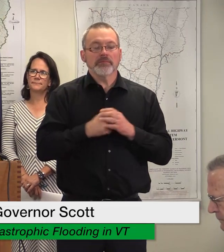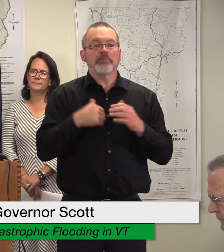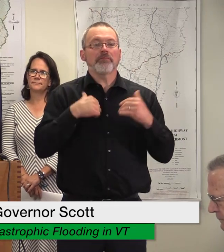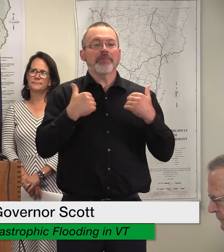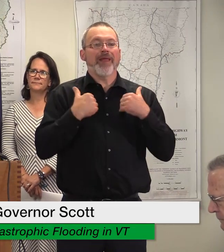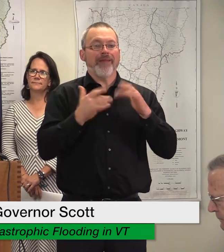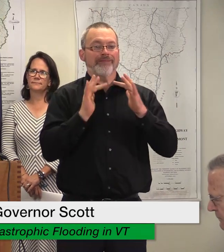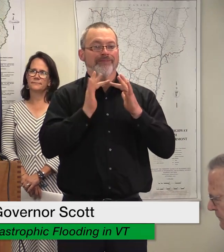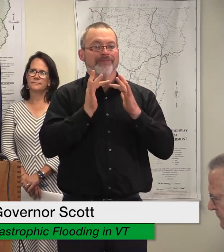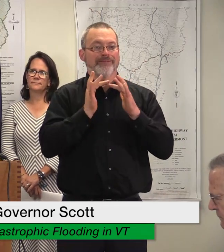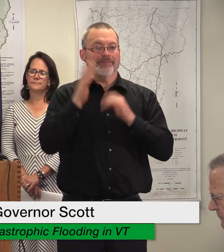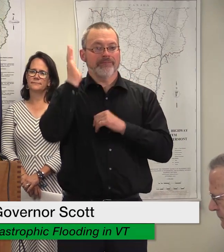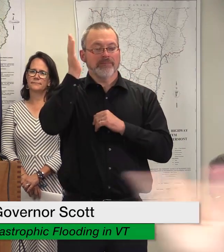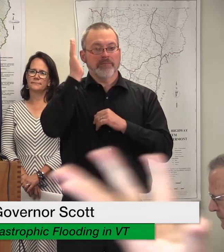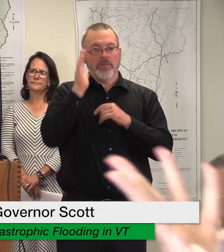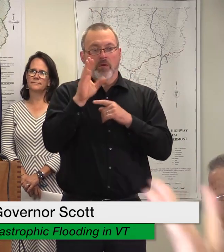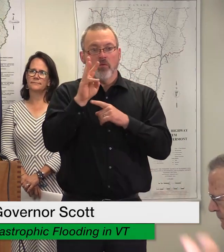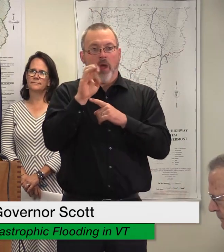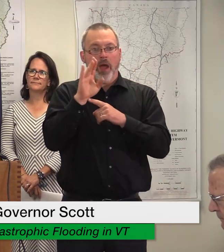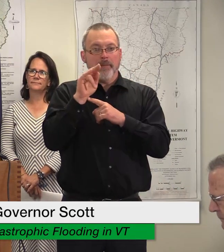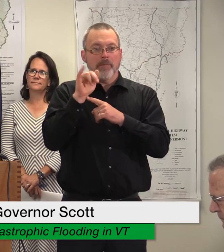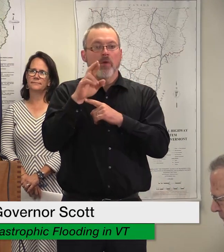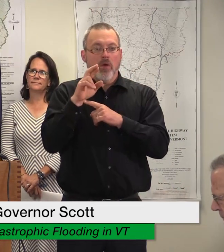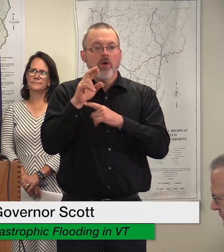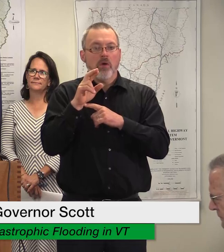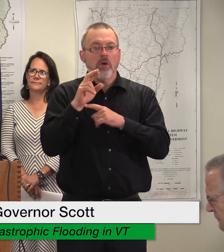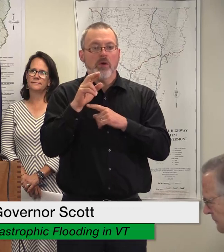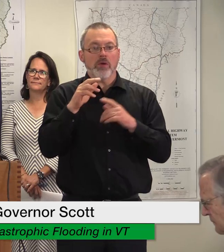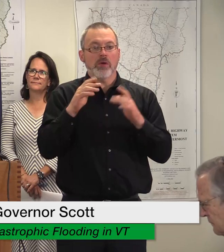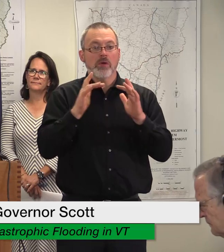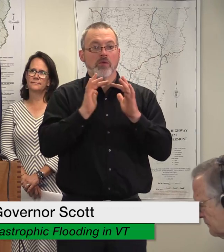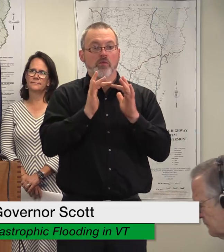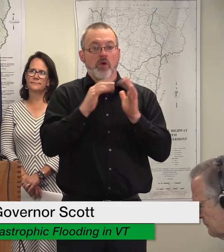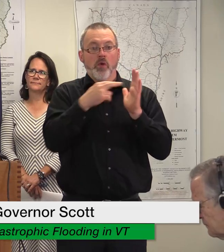ACCD tomorrow, and you can register for that at